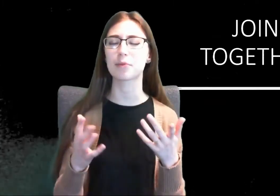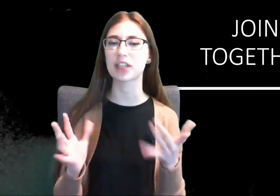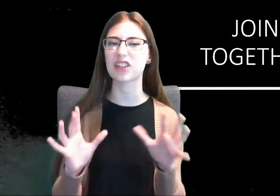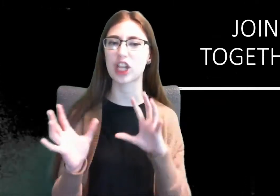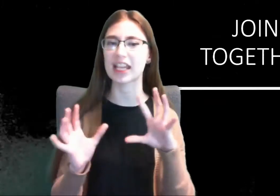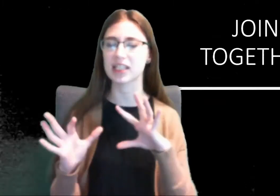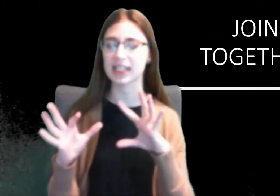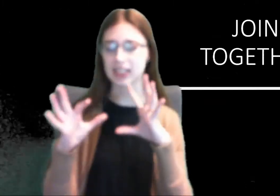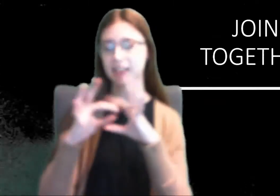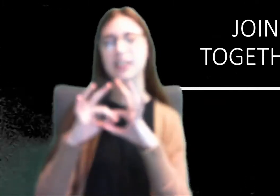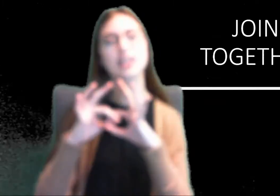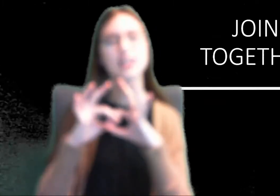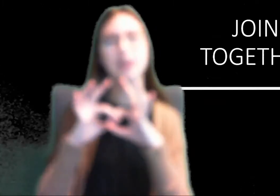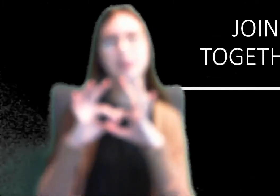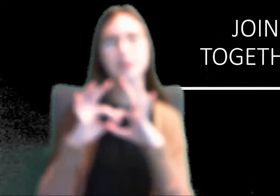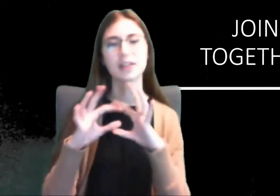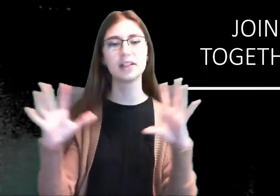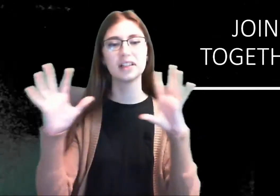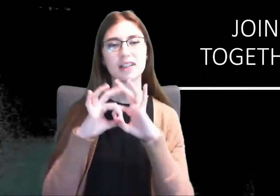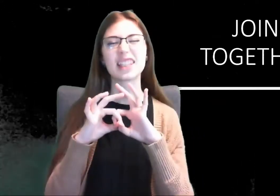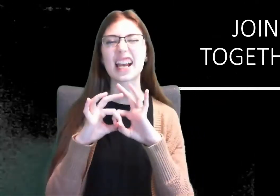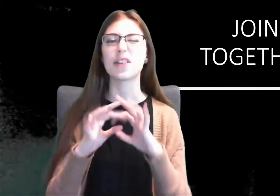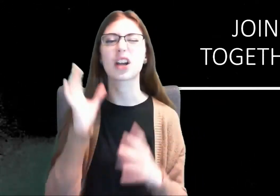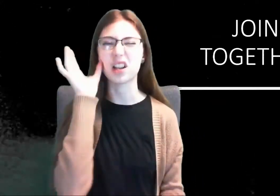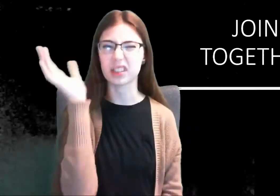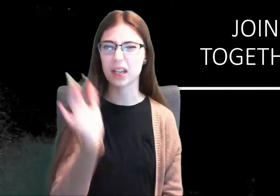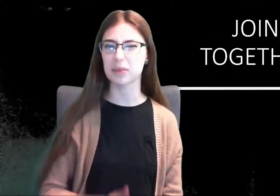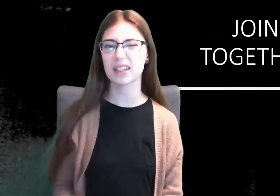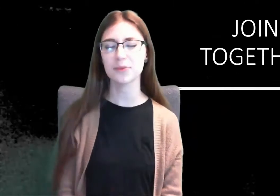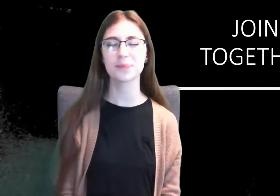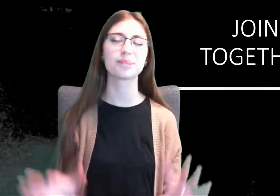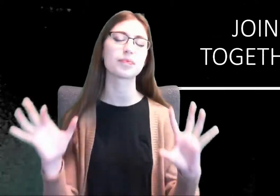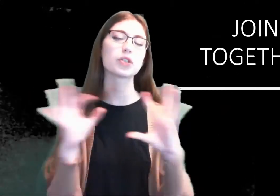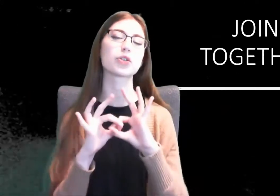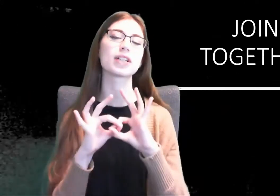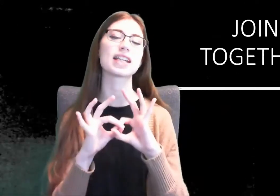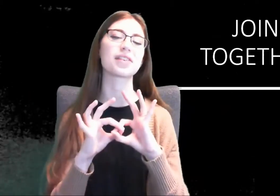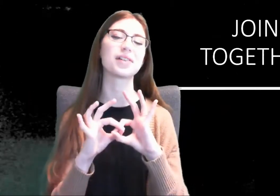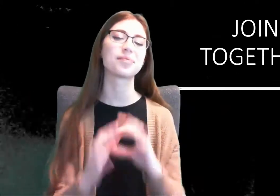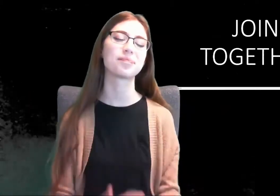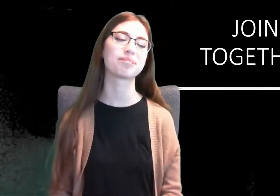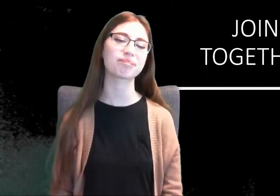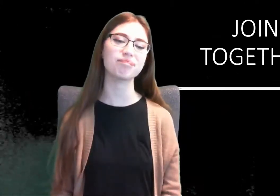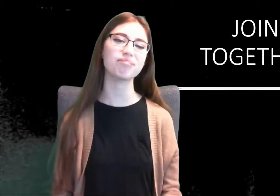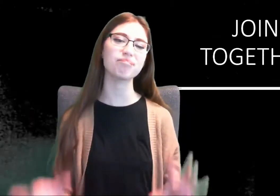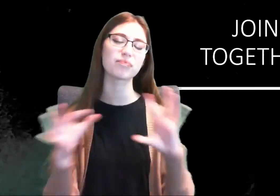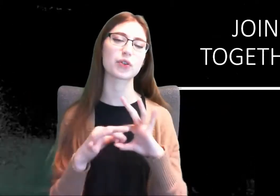like chains getting linked together. That kind of a concept, Join together. Join